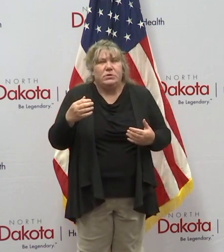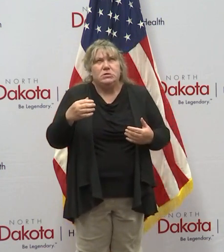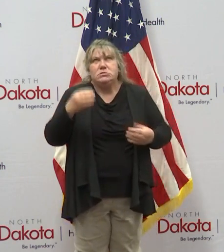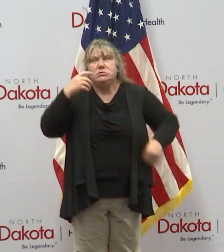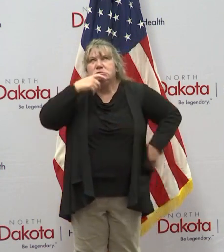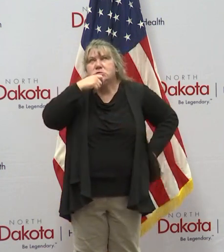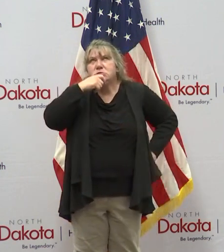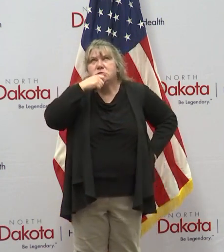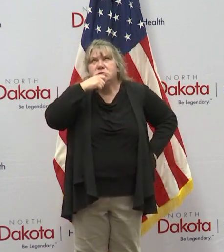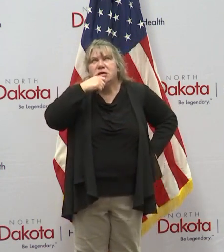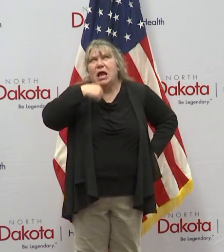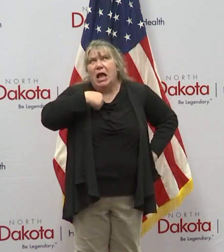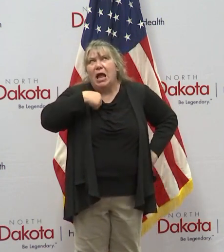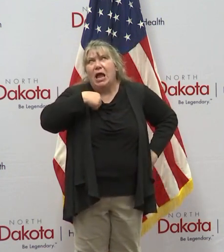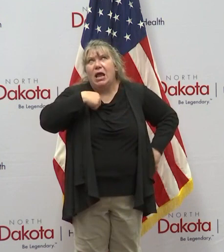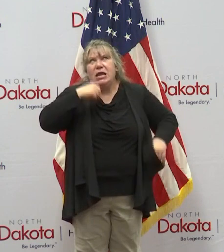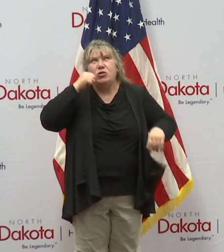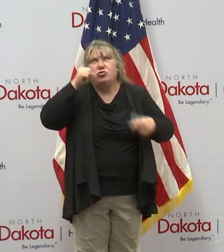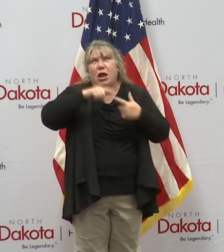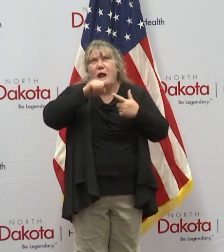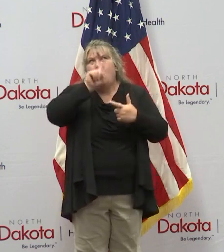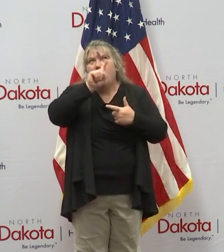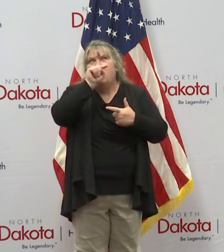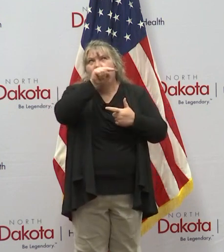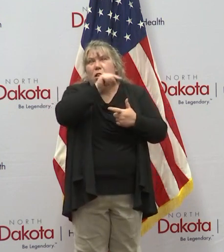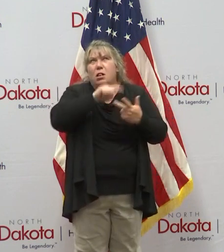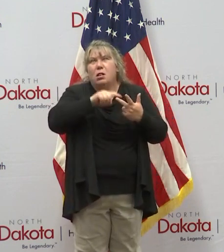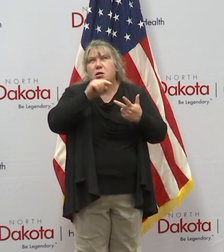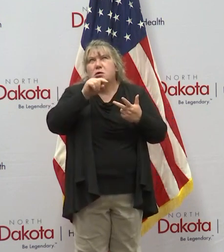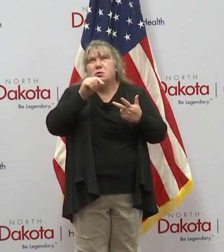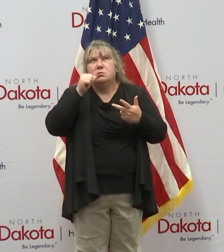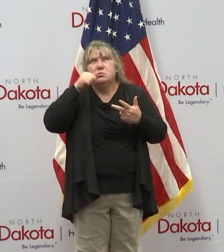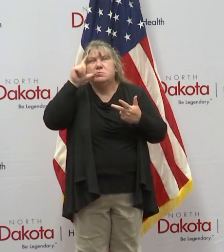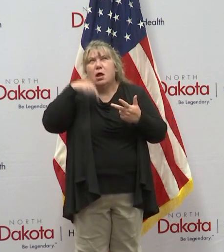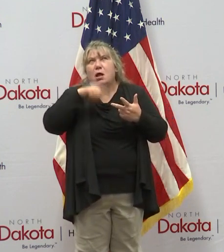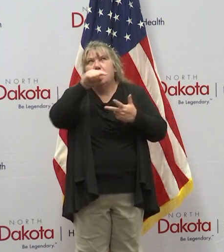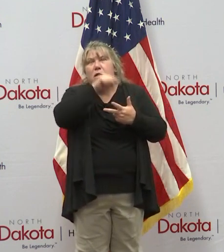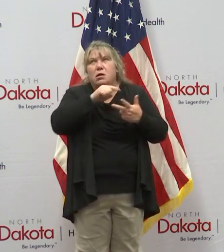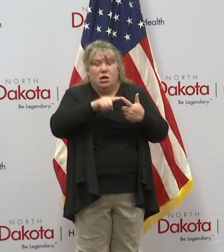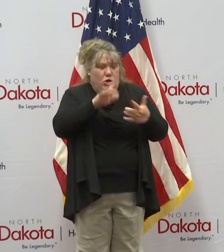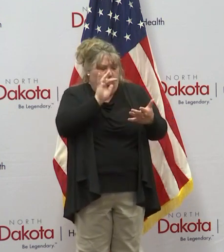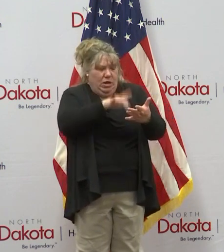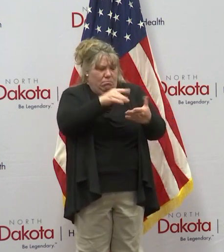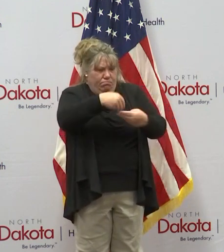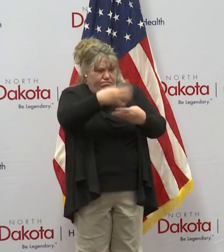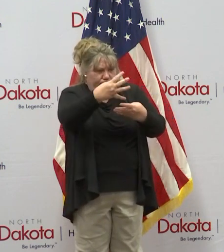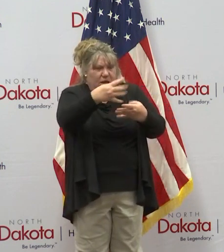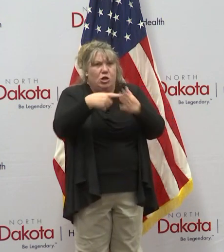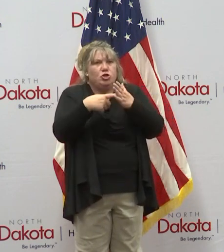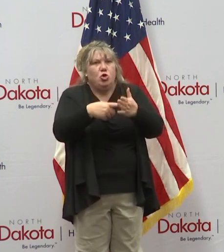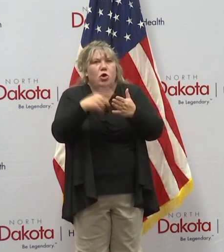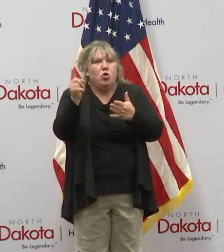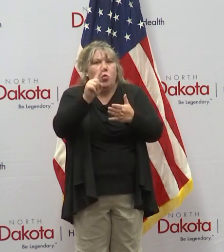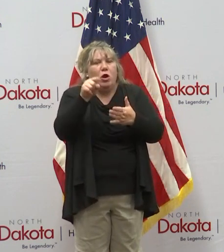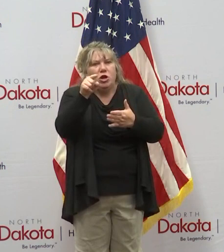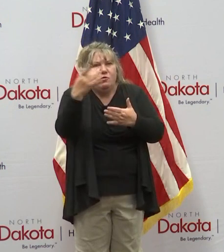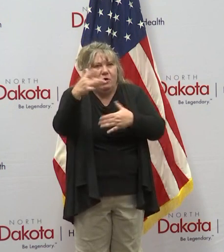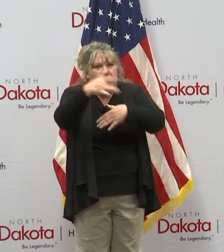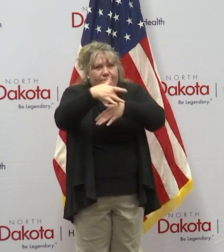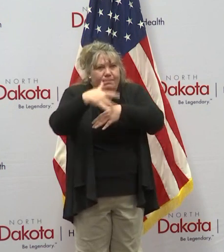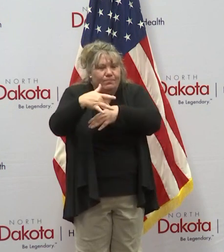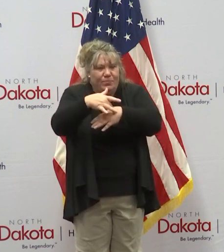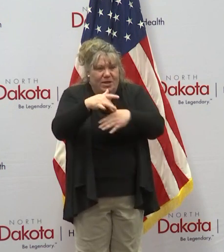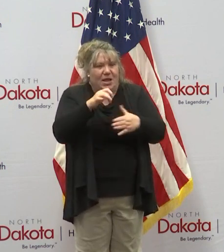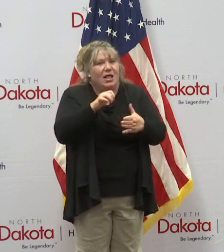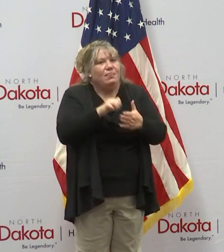painstakingly stepping through it, you'll have the option just to basically hit a button that will download that.